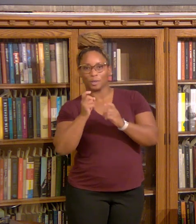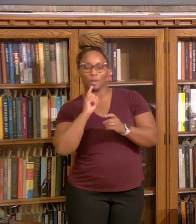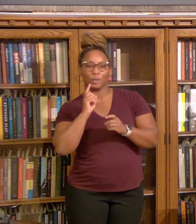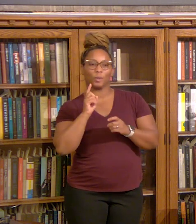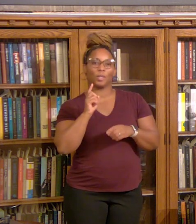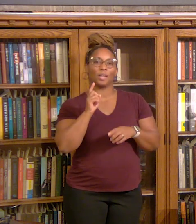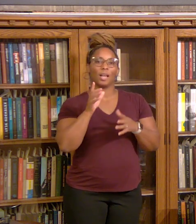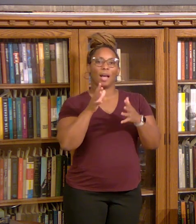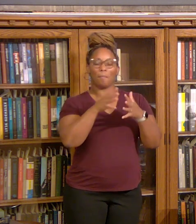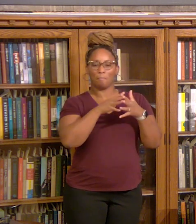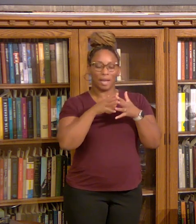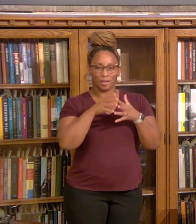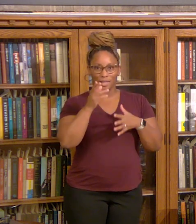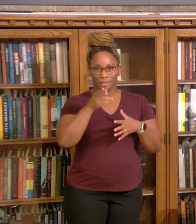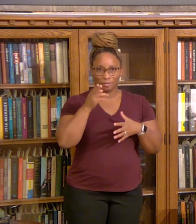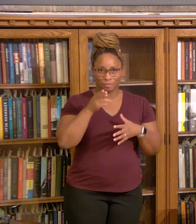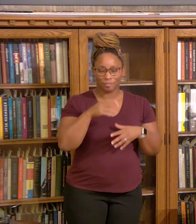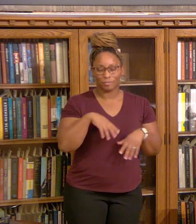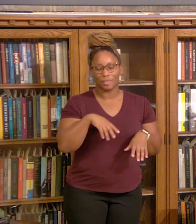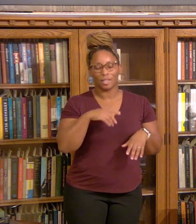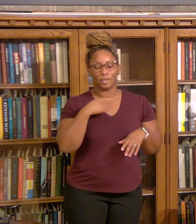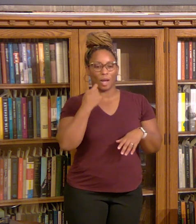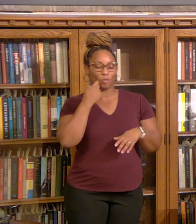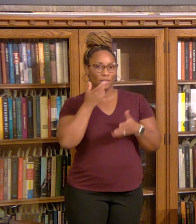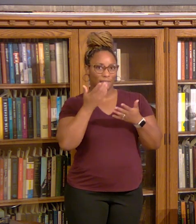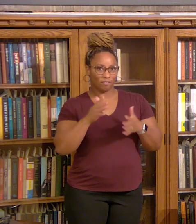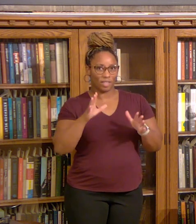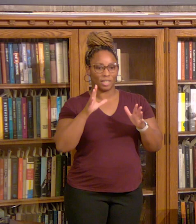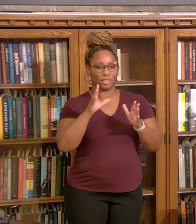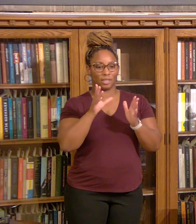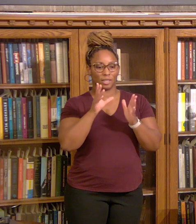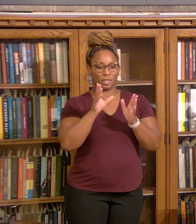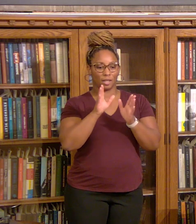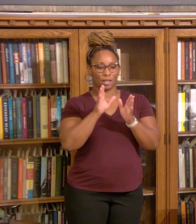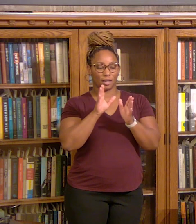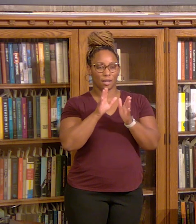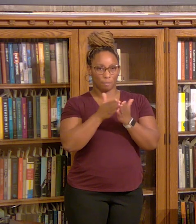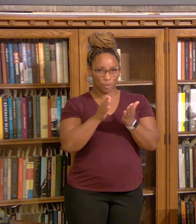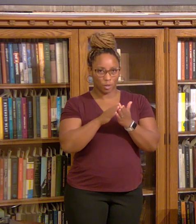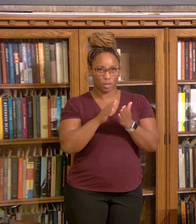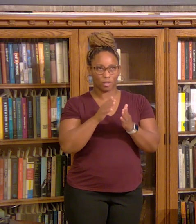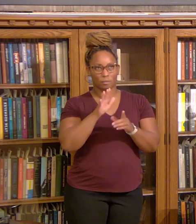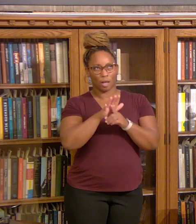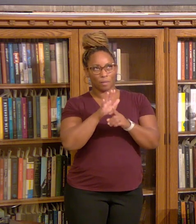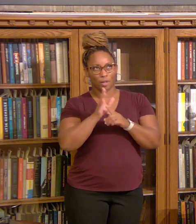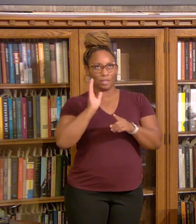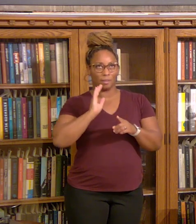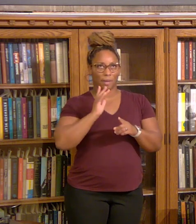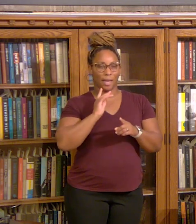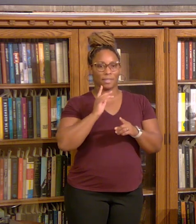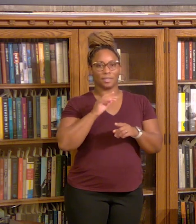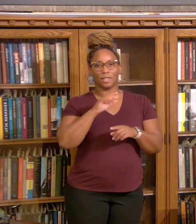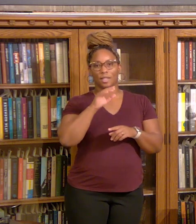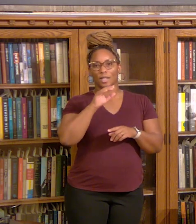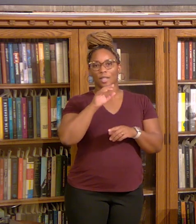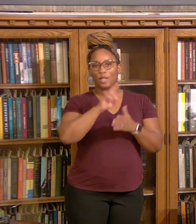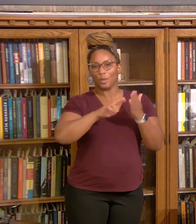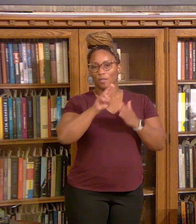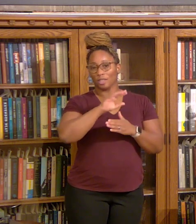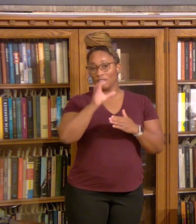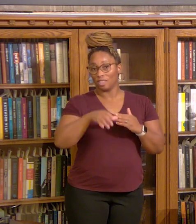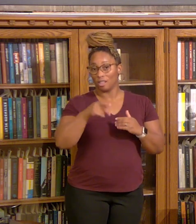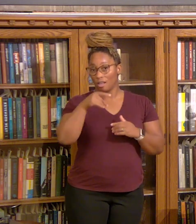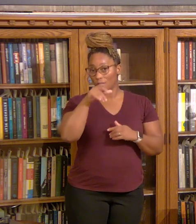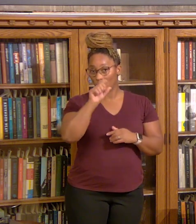historiography so I recently finished a a book entitled popularizing the past published by the University of Chicago press